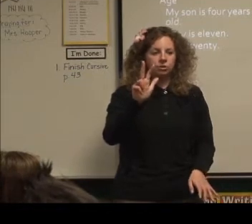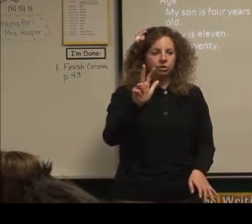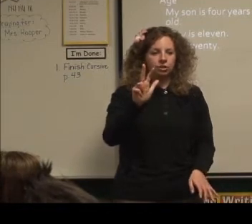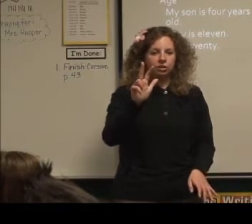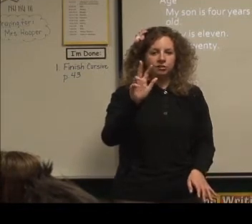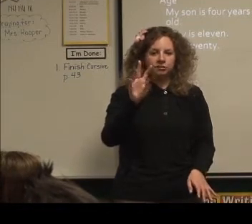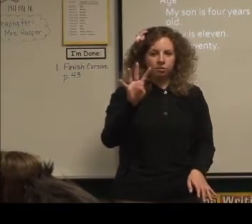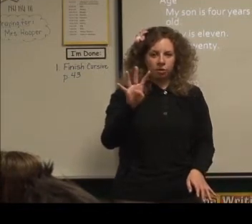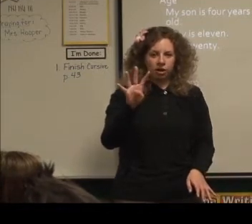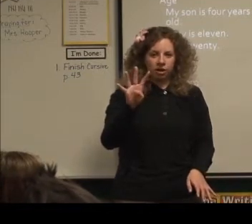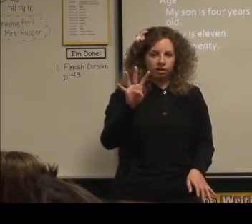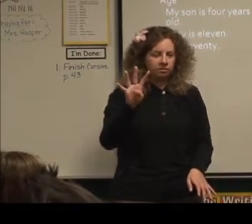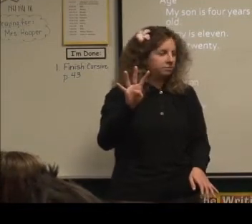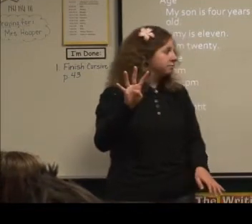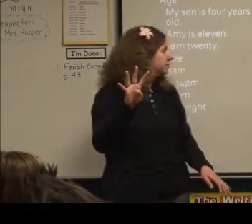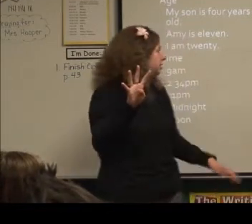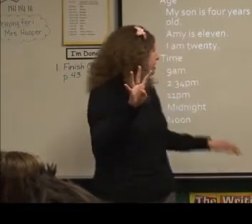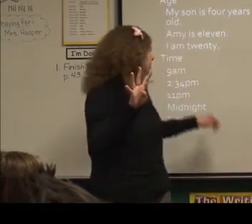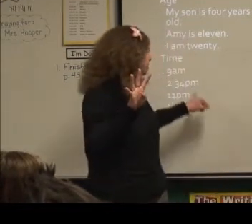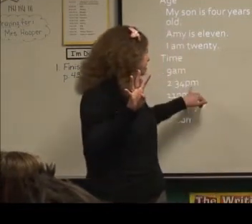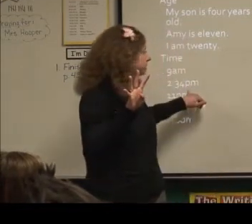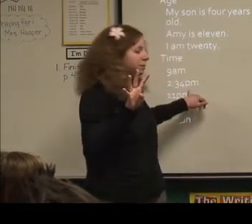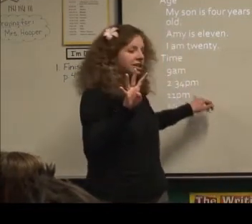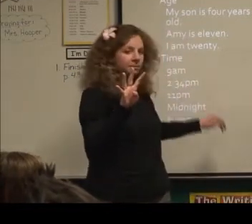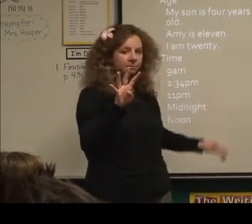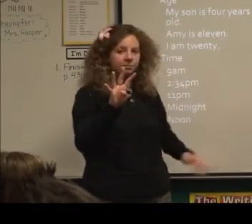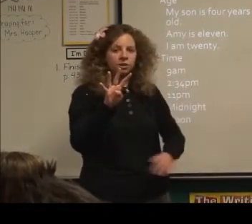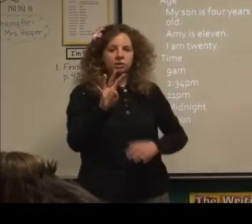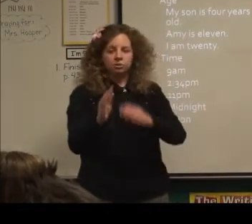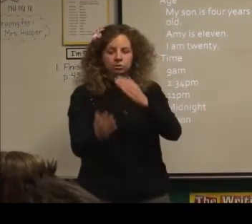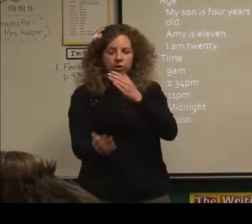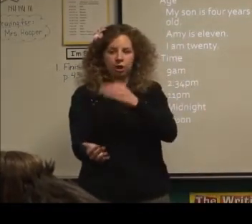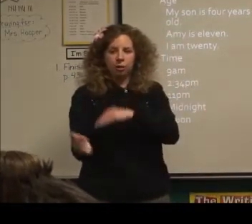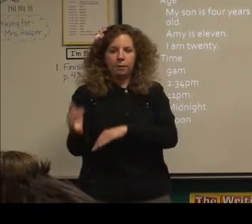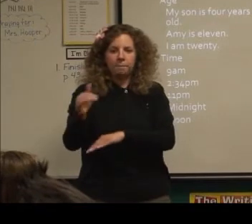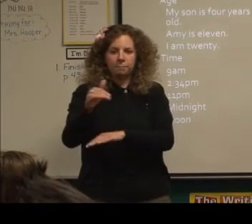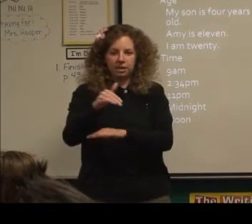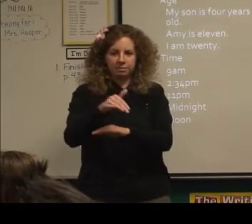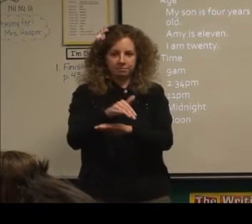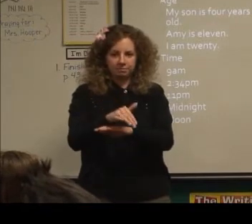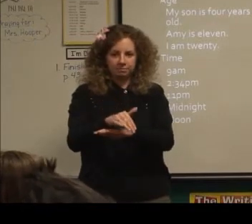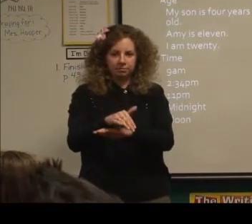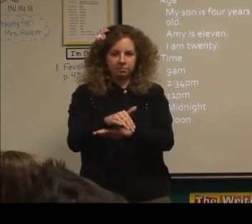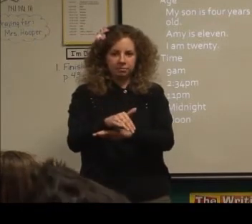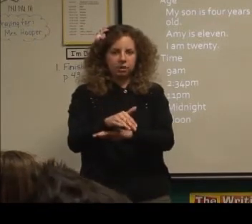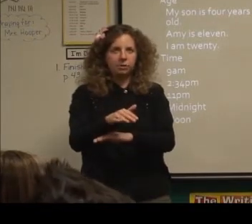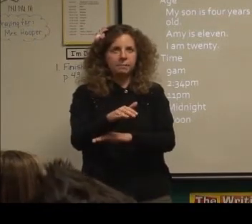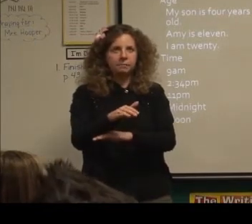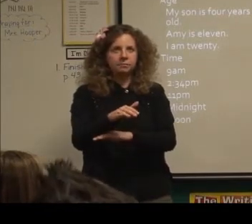do 34, and this one's PM, so you would go PM. Oh wait,